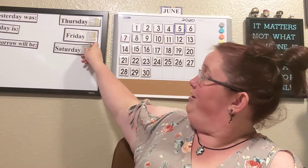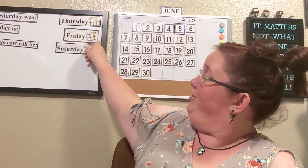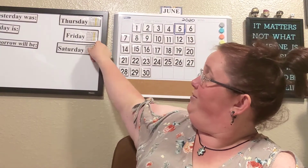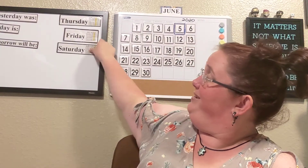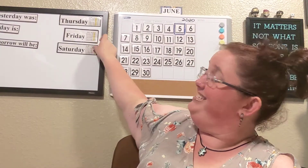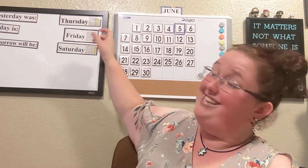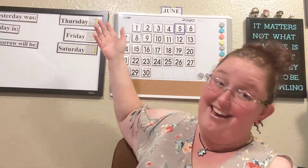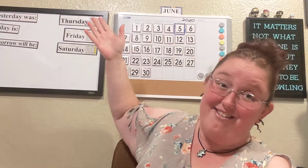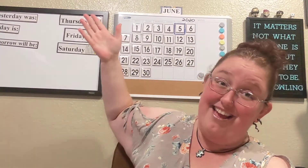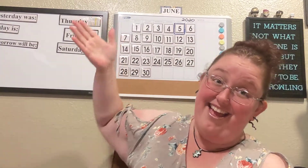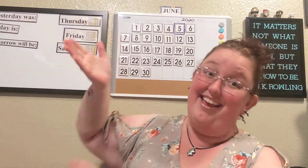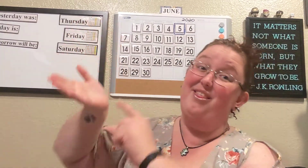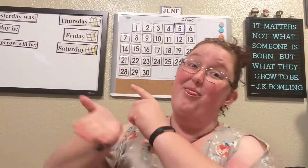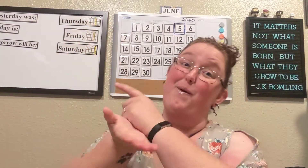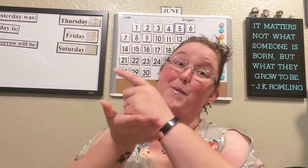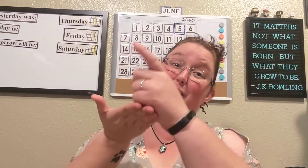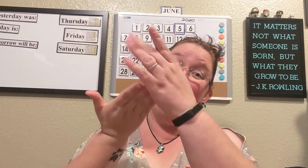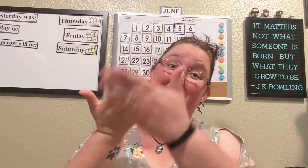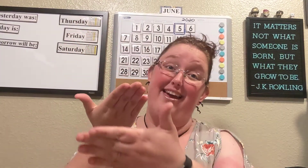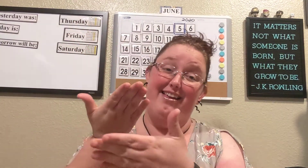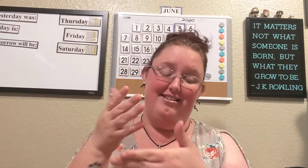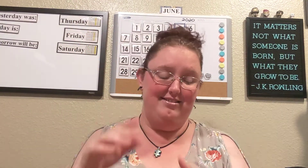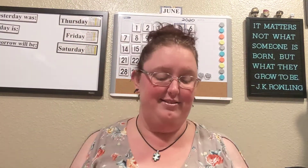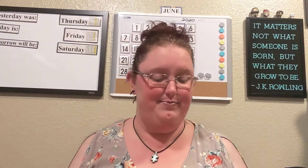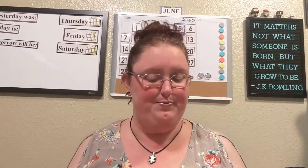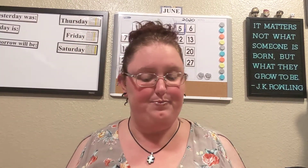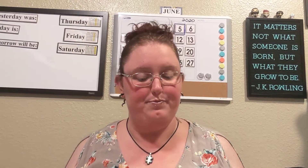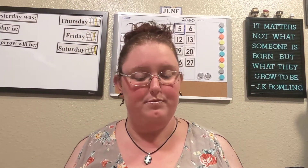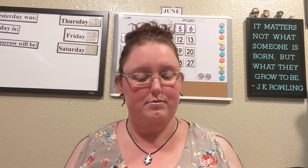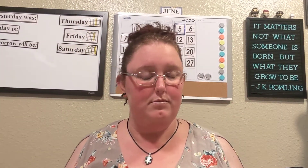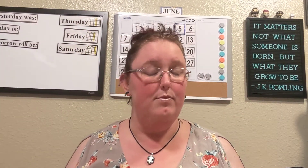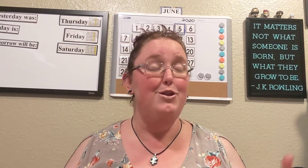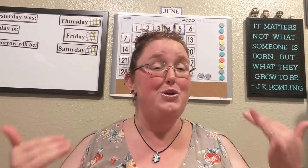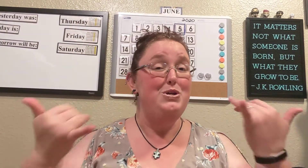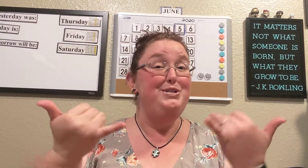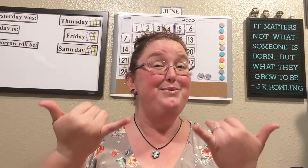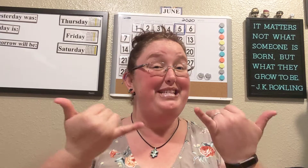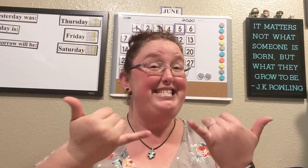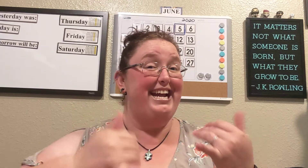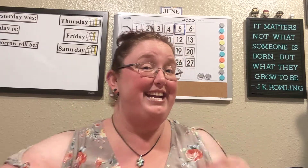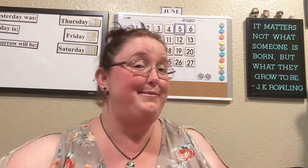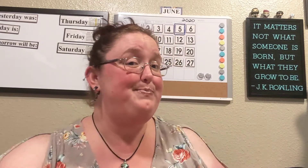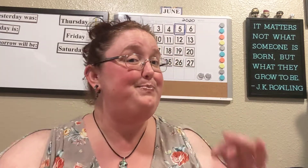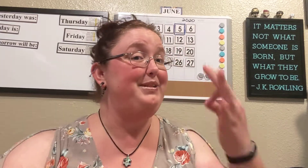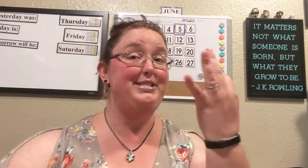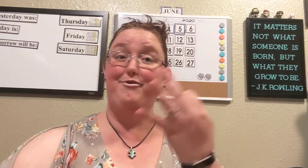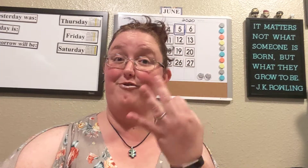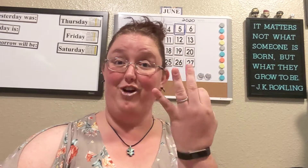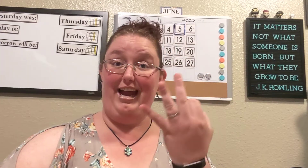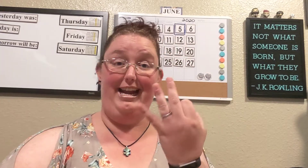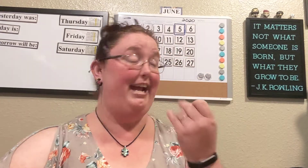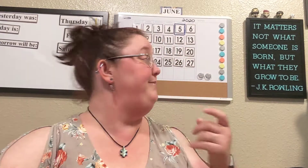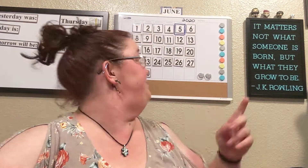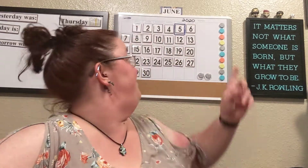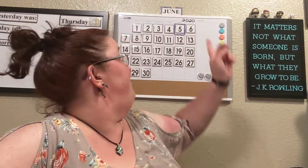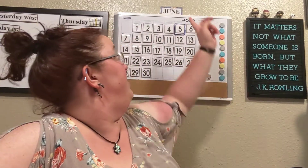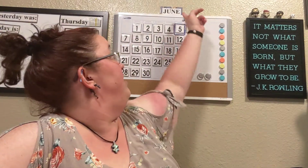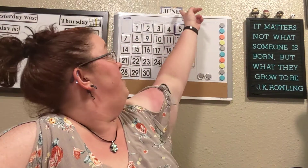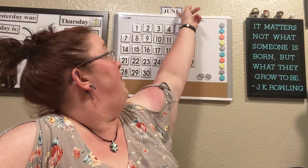Tomorrow will be Saturday, the weekend. So today is Friday.